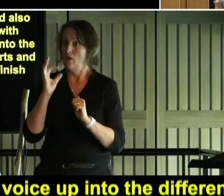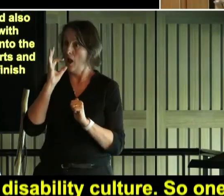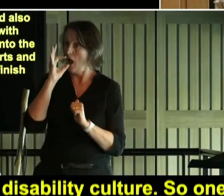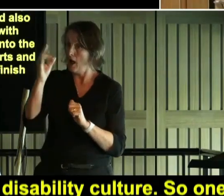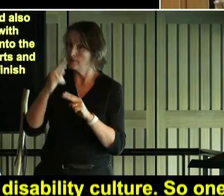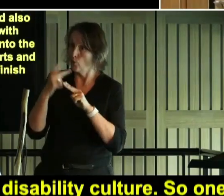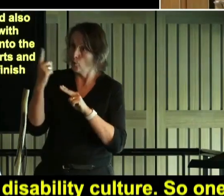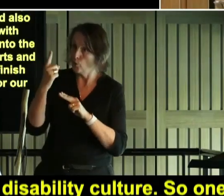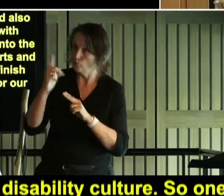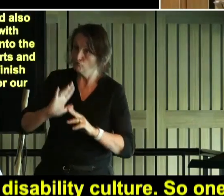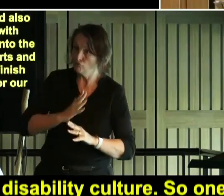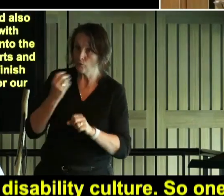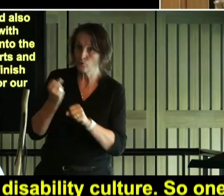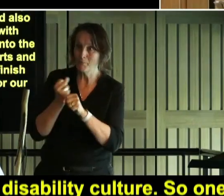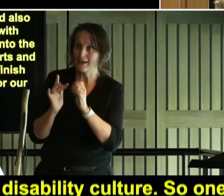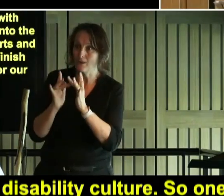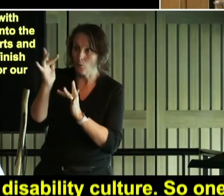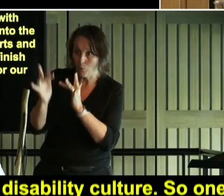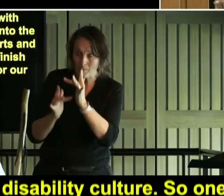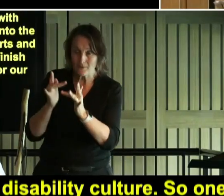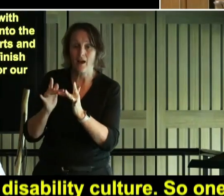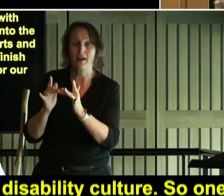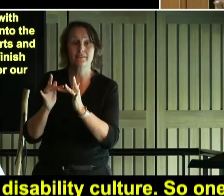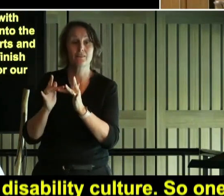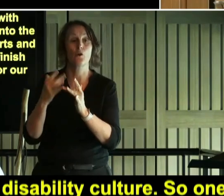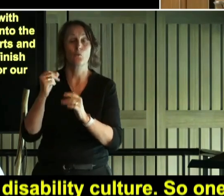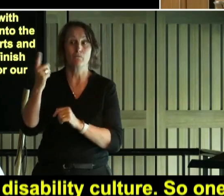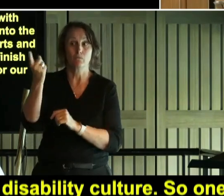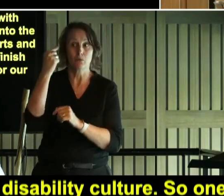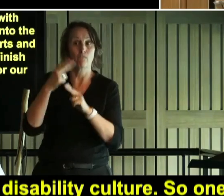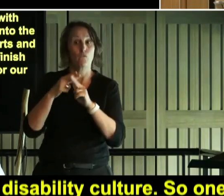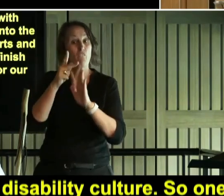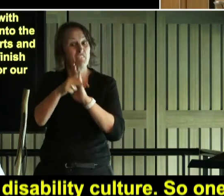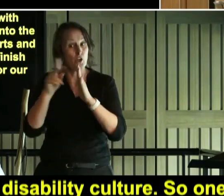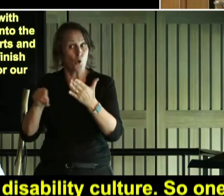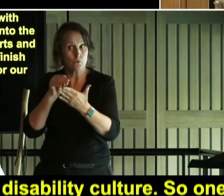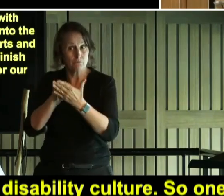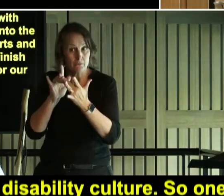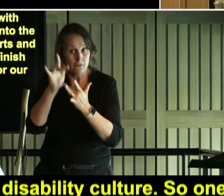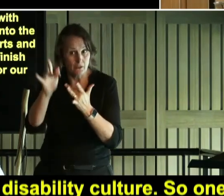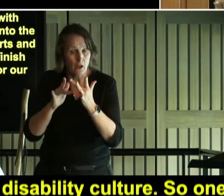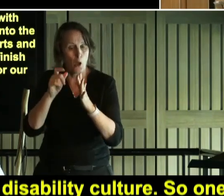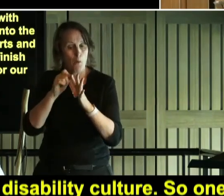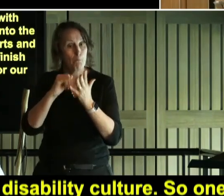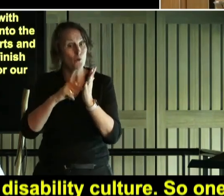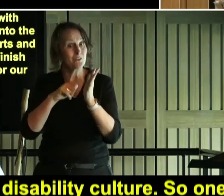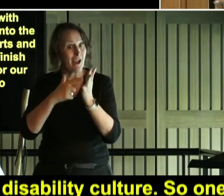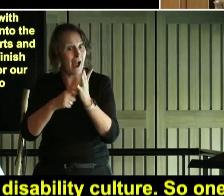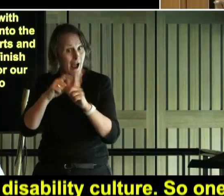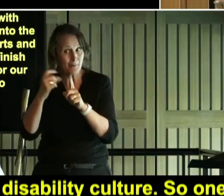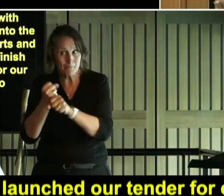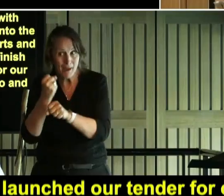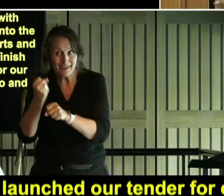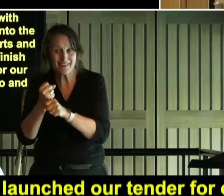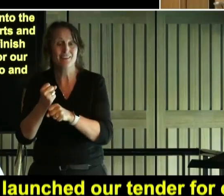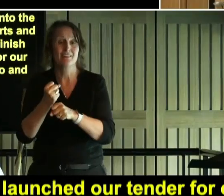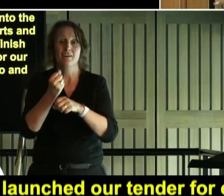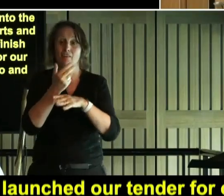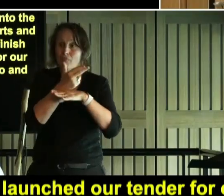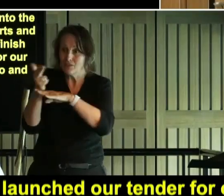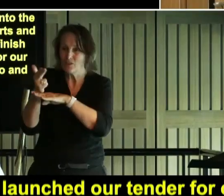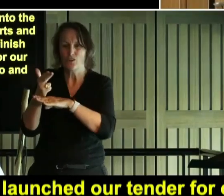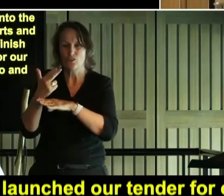website. We've also launched a video commission, a photography commission, and a postcard commission. So the photography commission, we